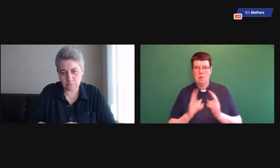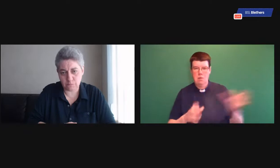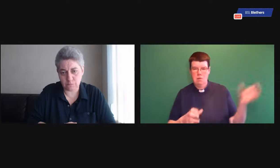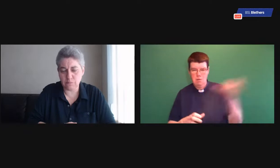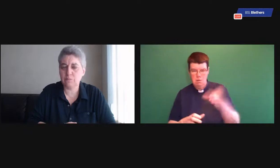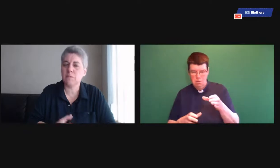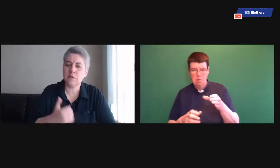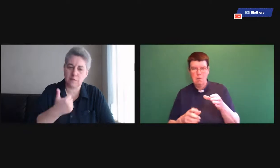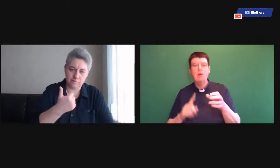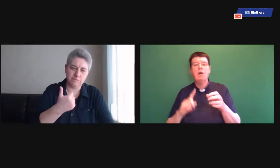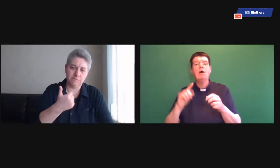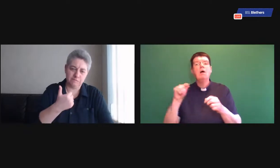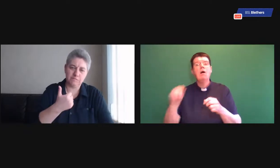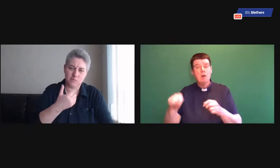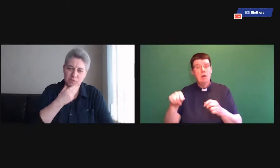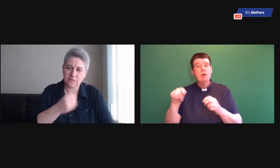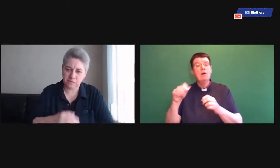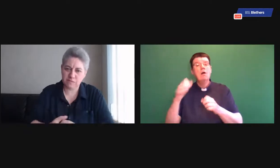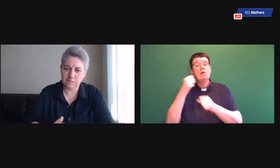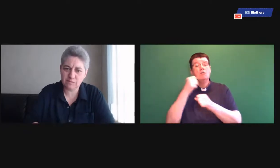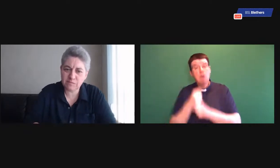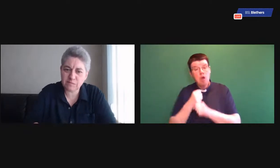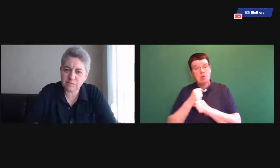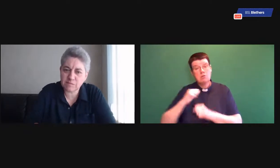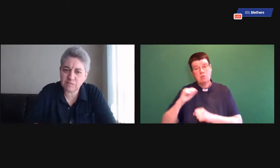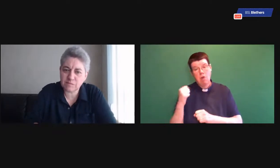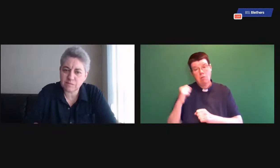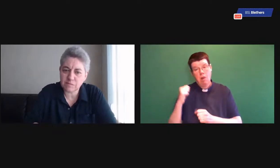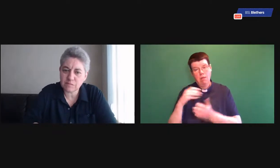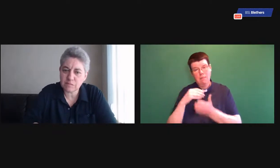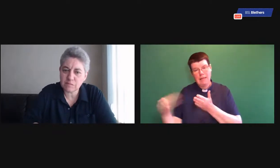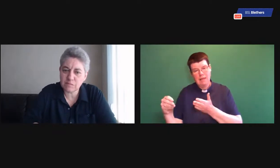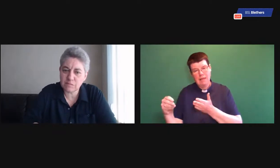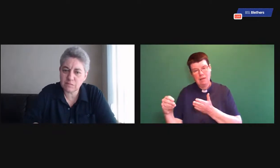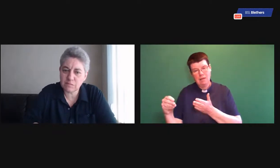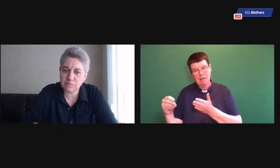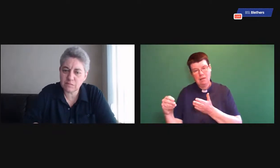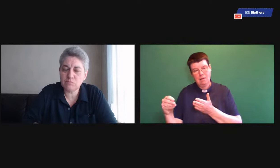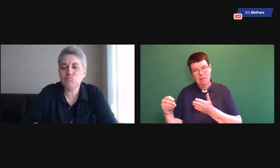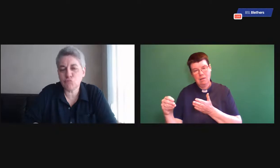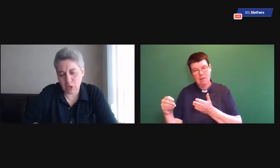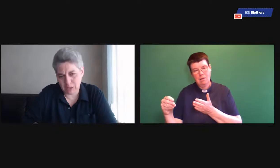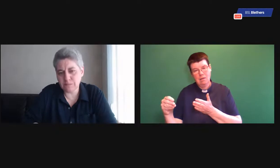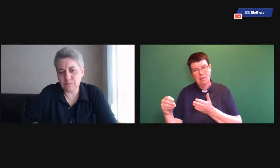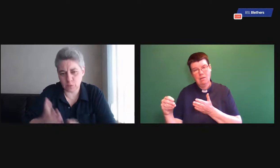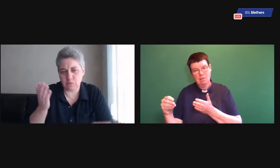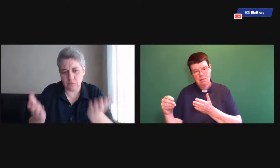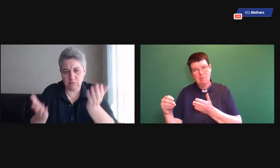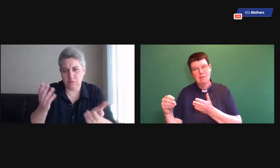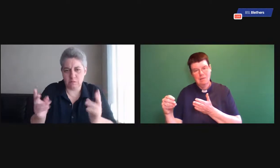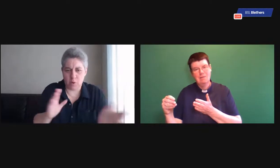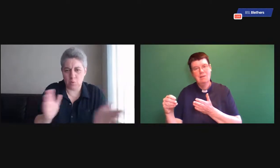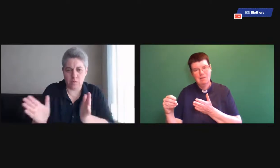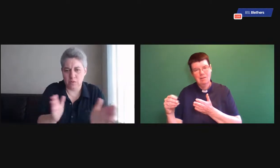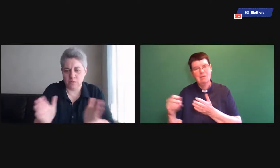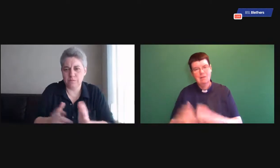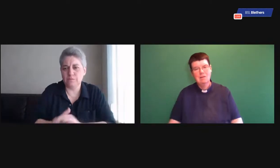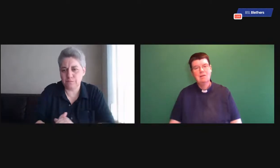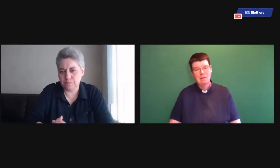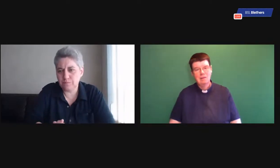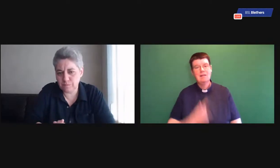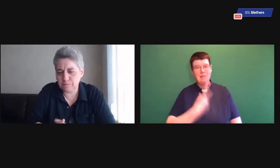I'm going to a hearing church, then I will get an interpreter, but the church then would pay that. That wouldn't come out of my access to